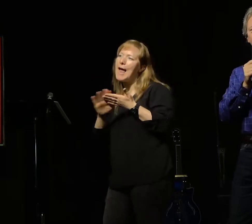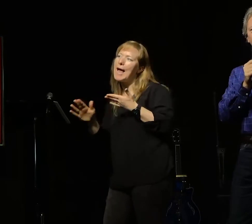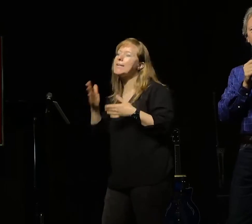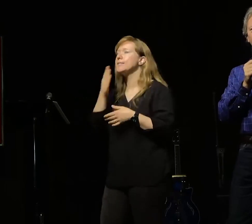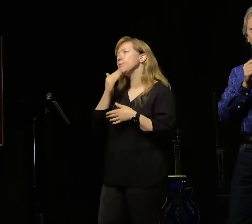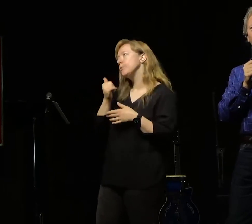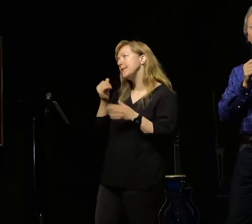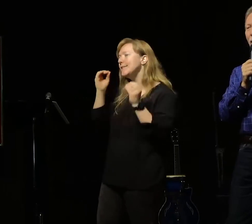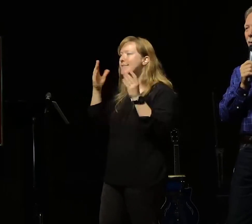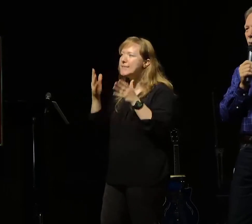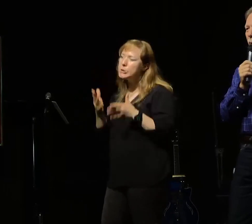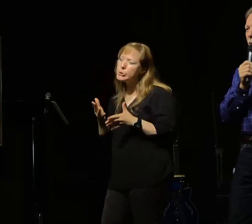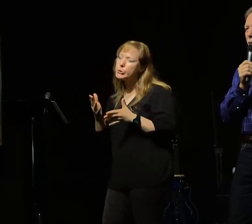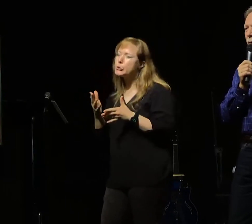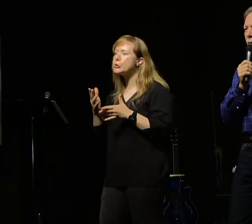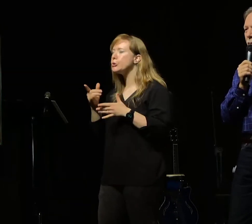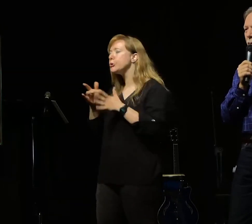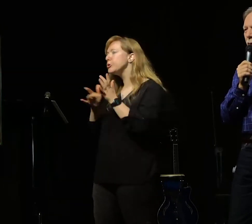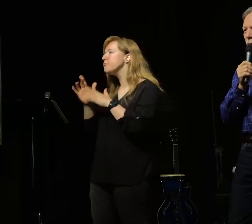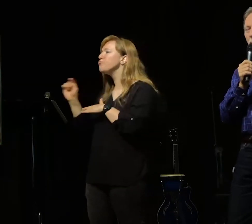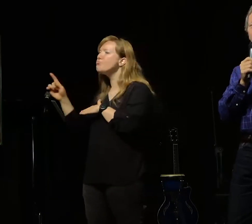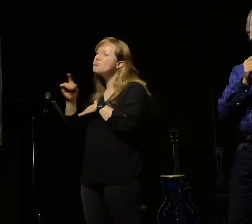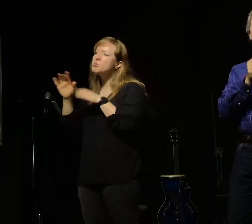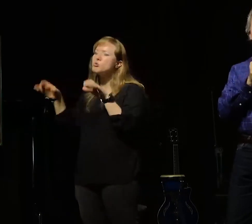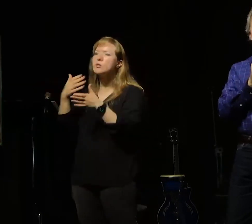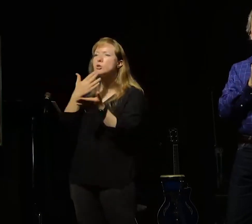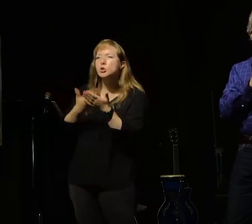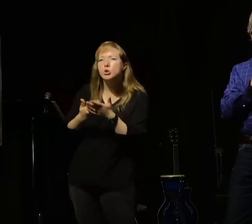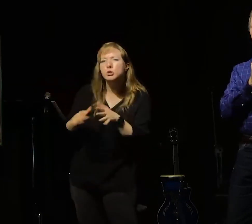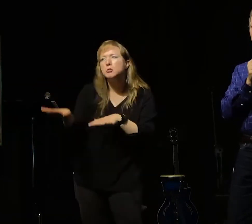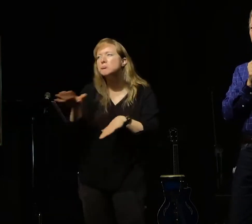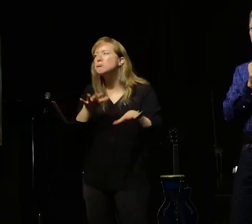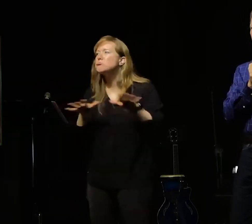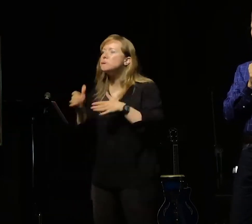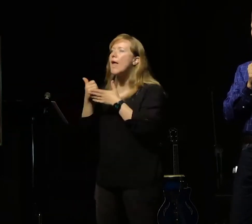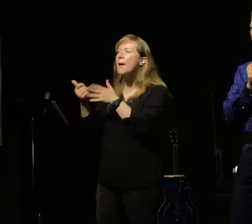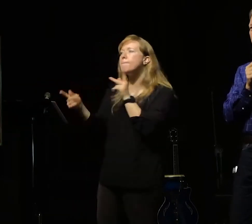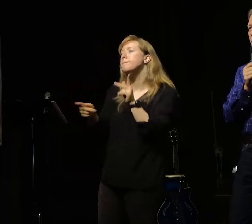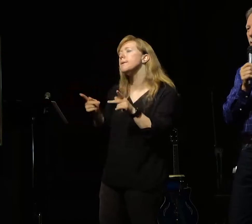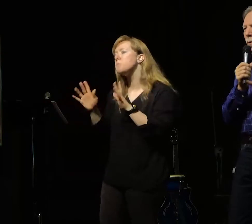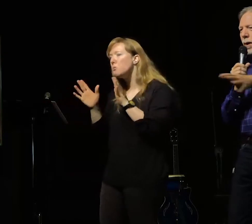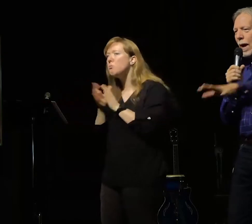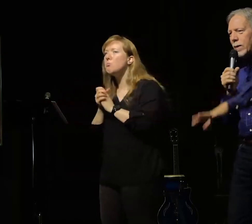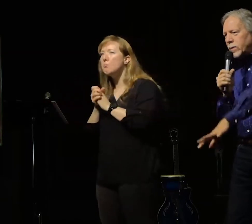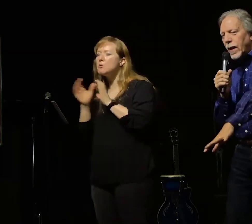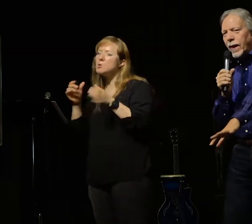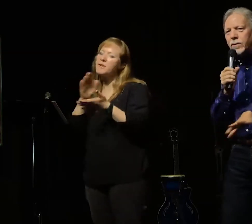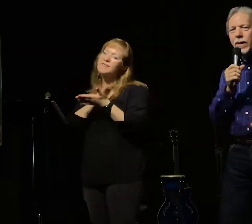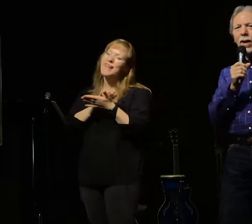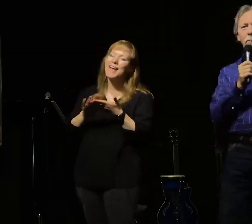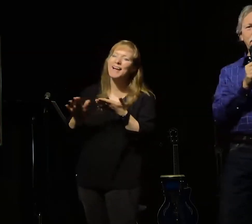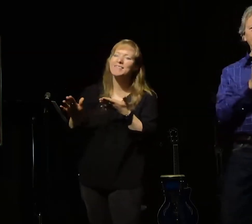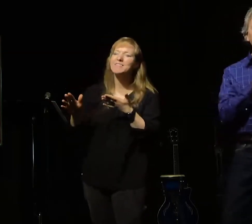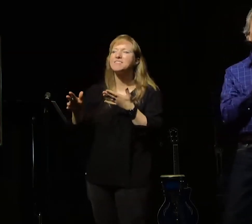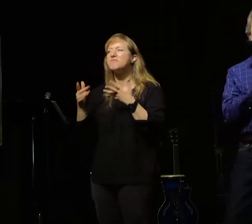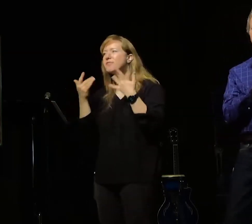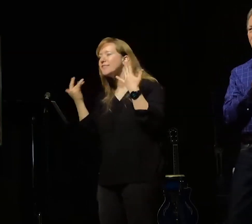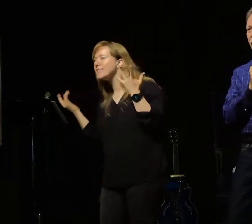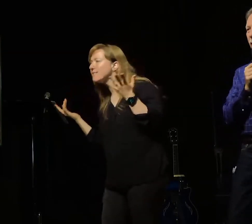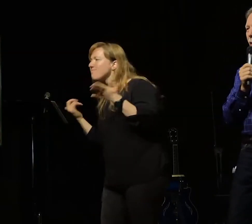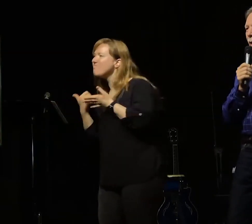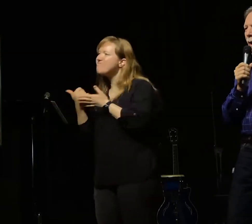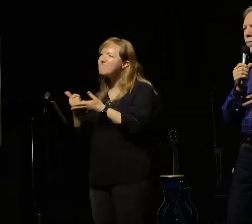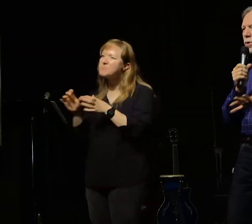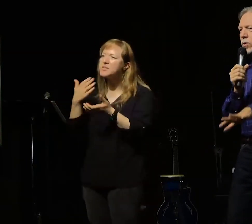teacher who went about doing good, went about helping people, doing nice things and helping people and being